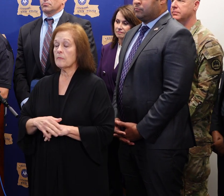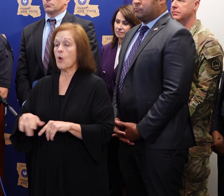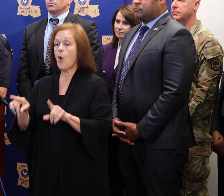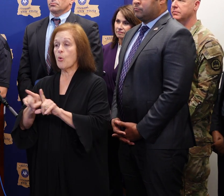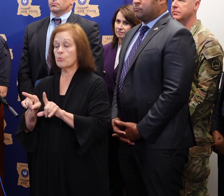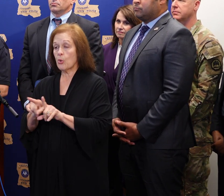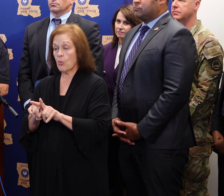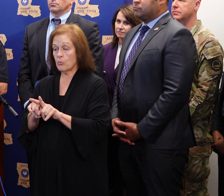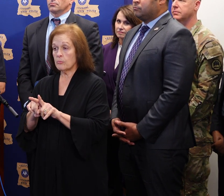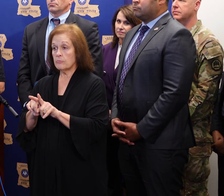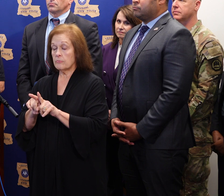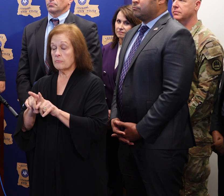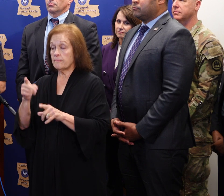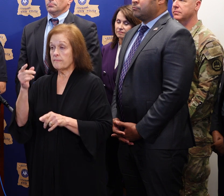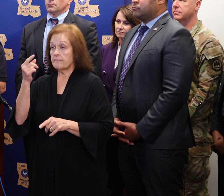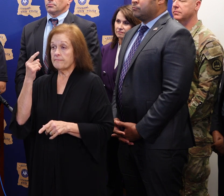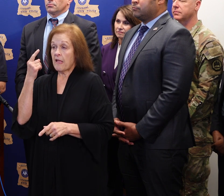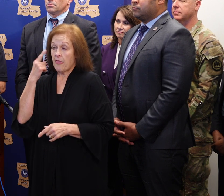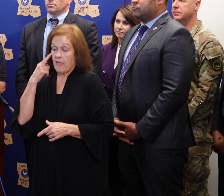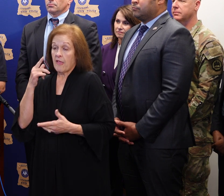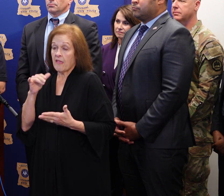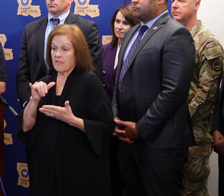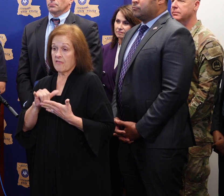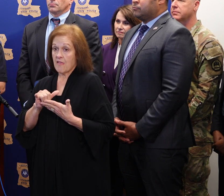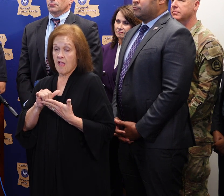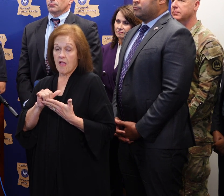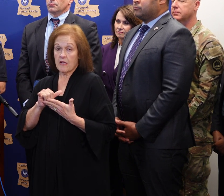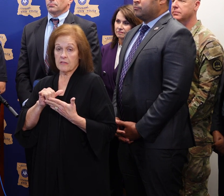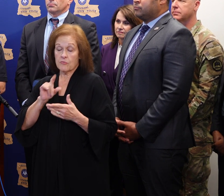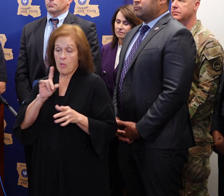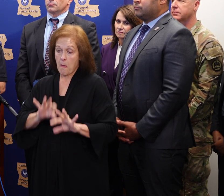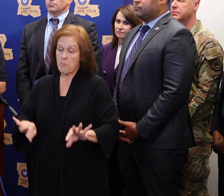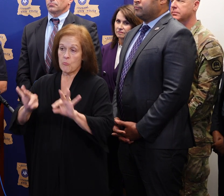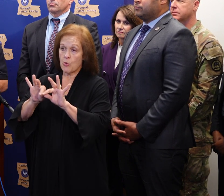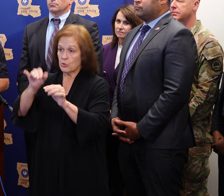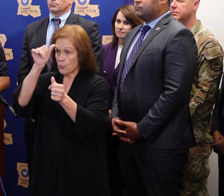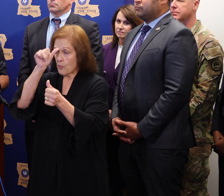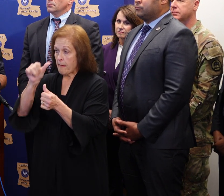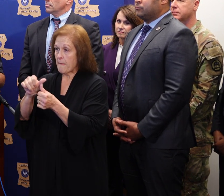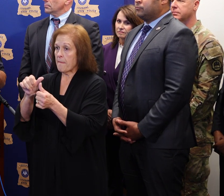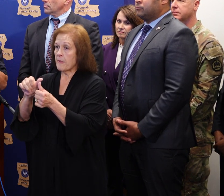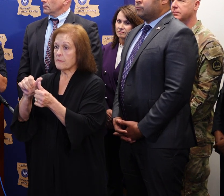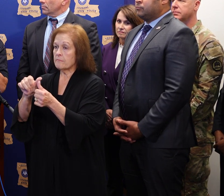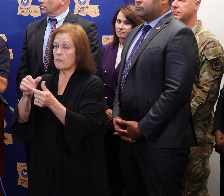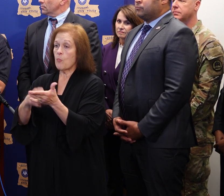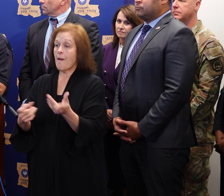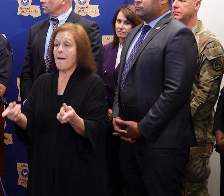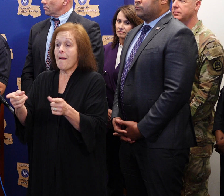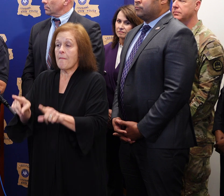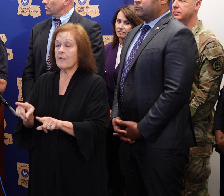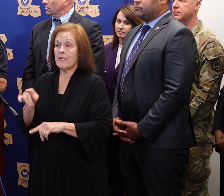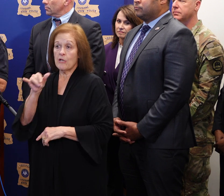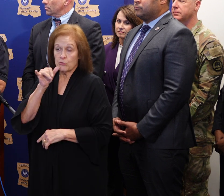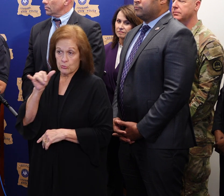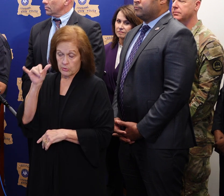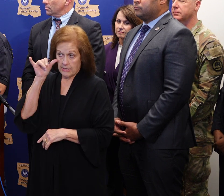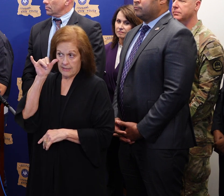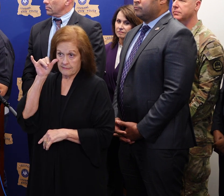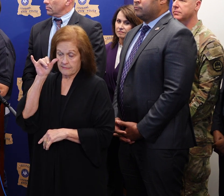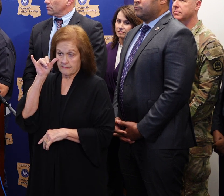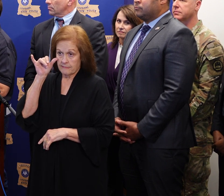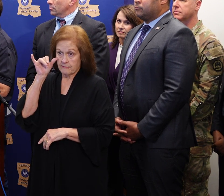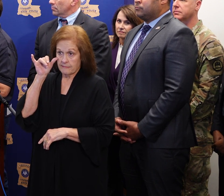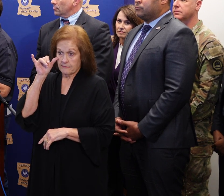think that it's important to remember that what happened yesterday